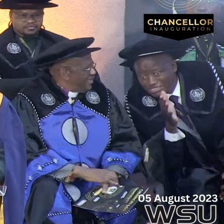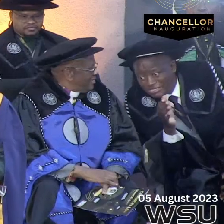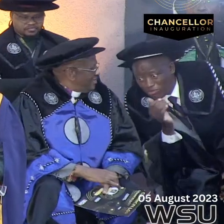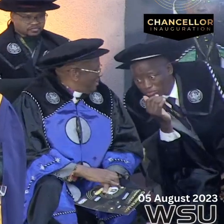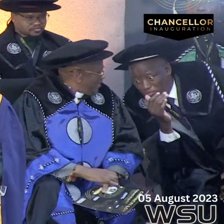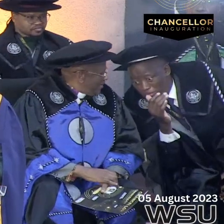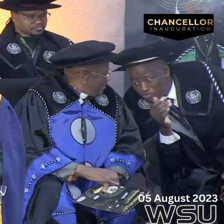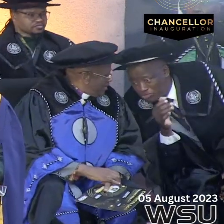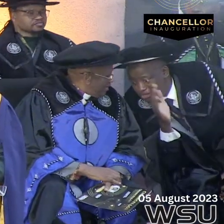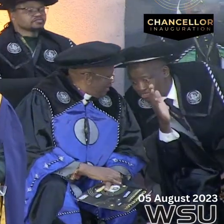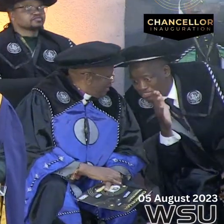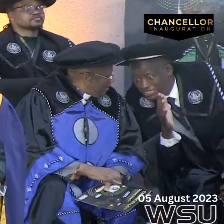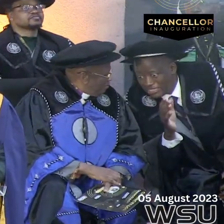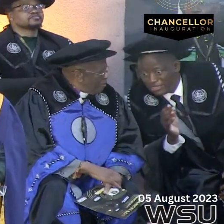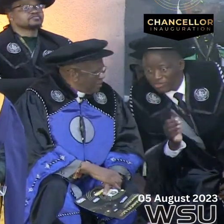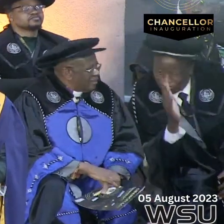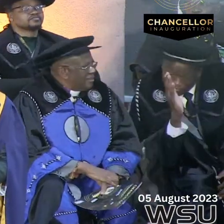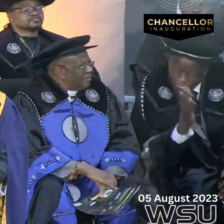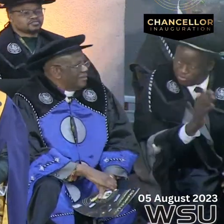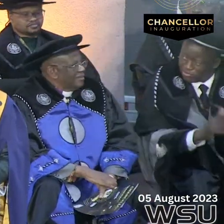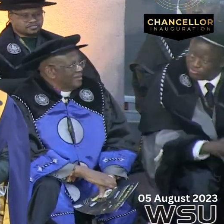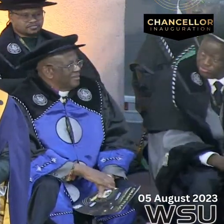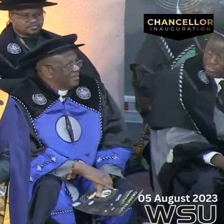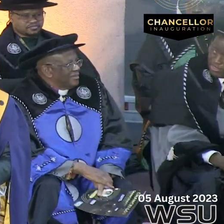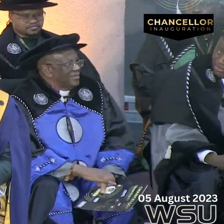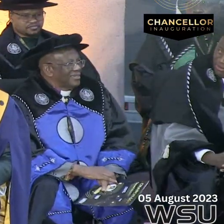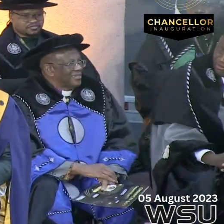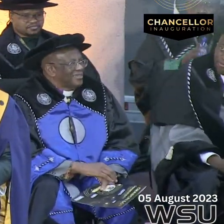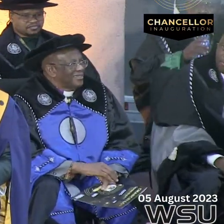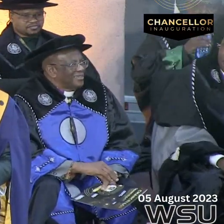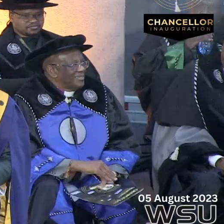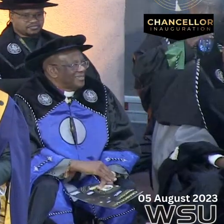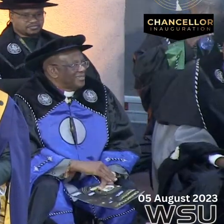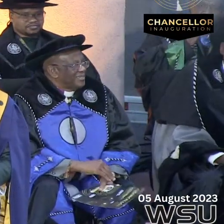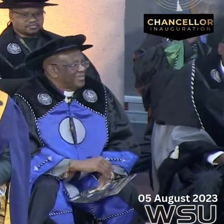announcement, because we've been here for some time.